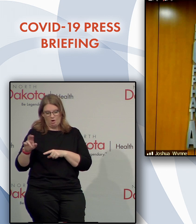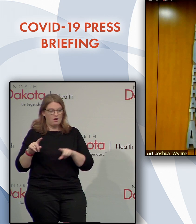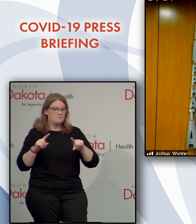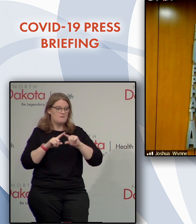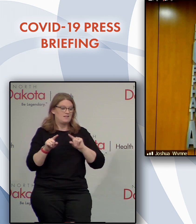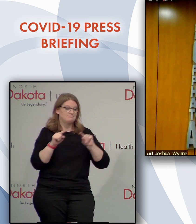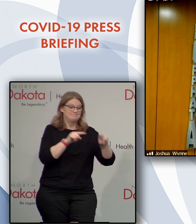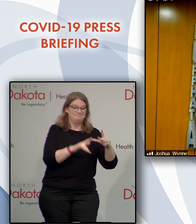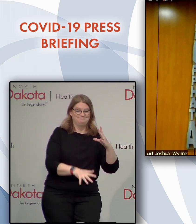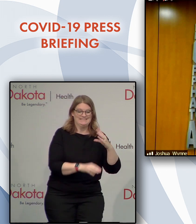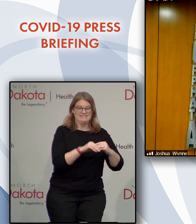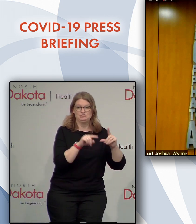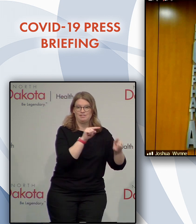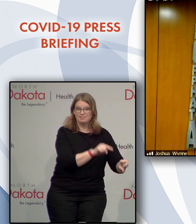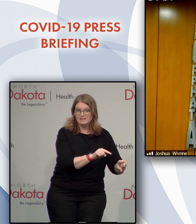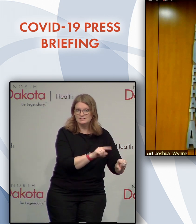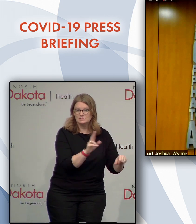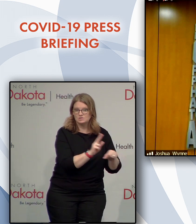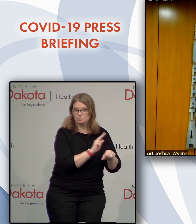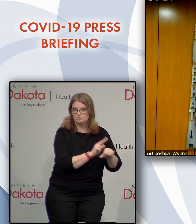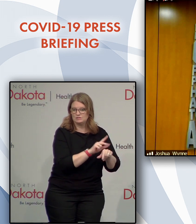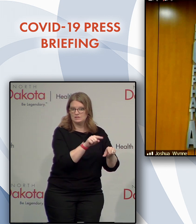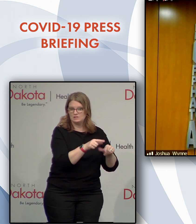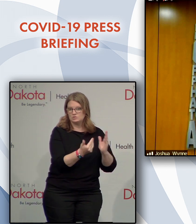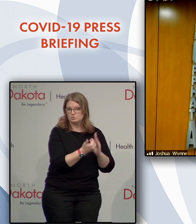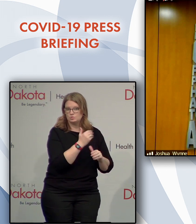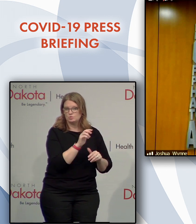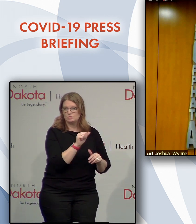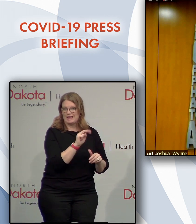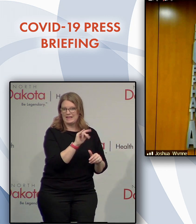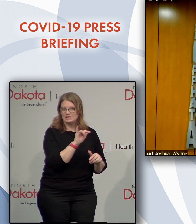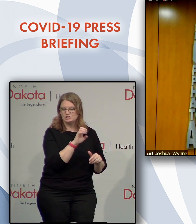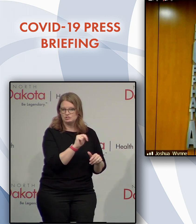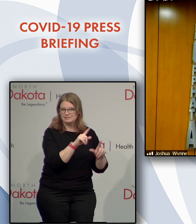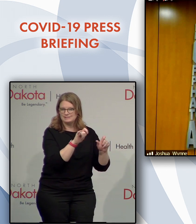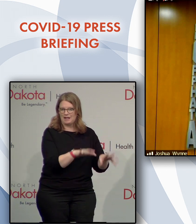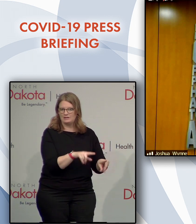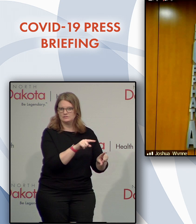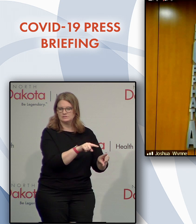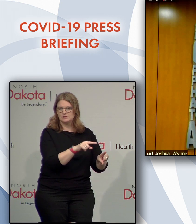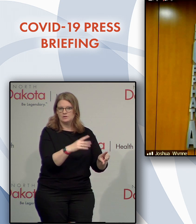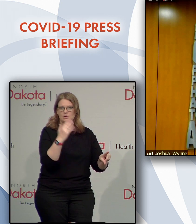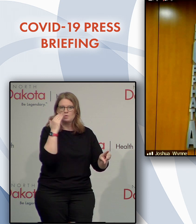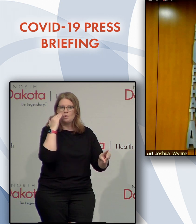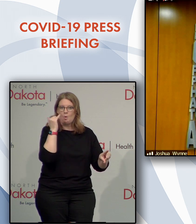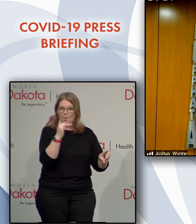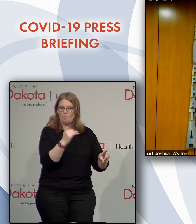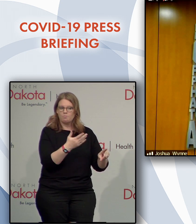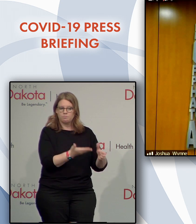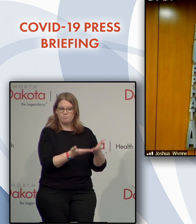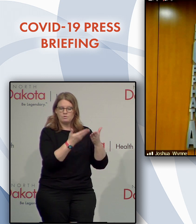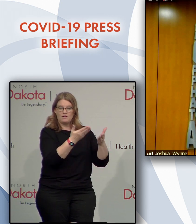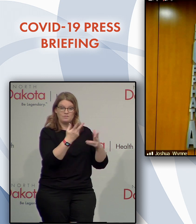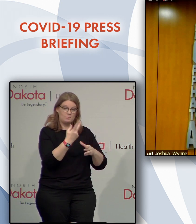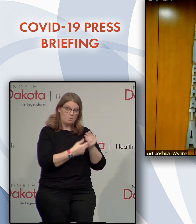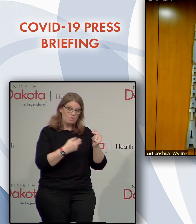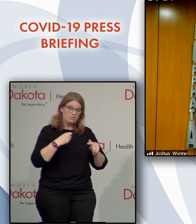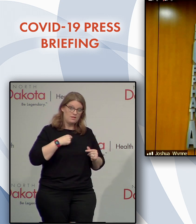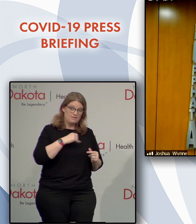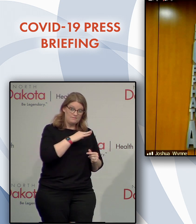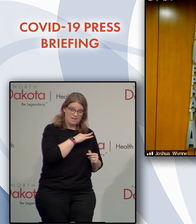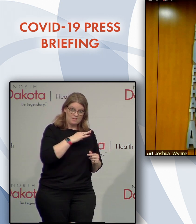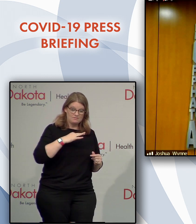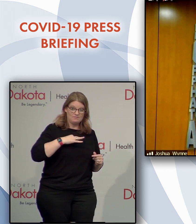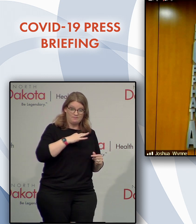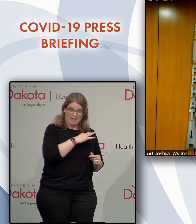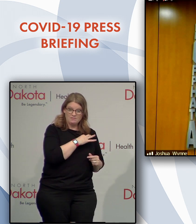extensive testing using this new antigen test. And we hope to offer it to both faculty, staff,